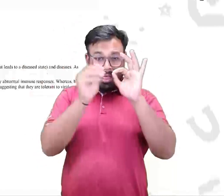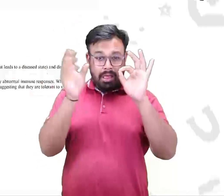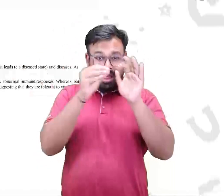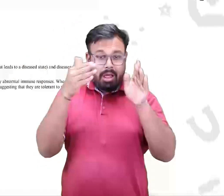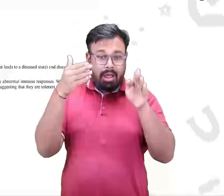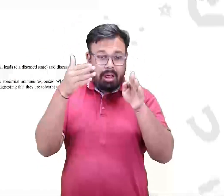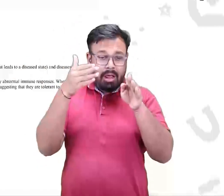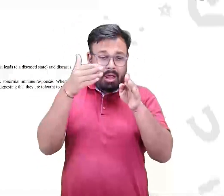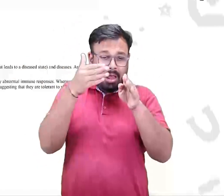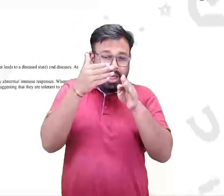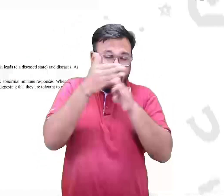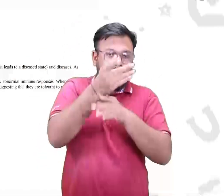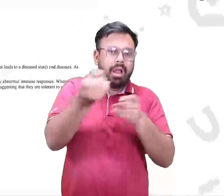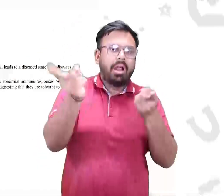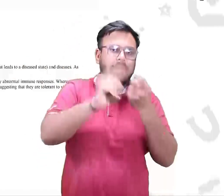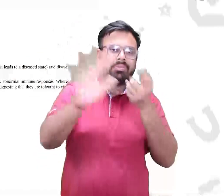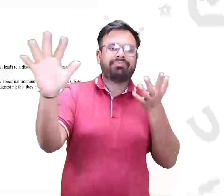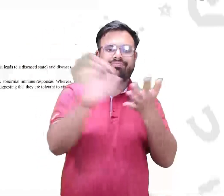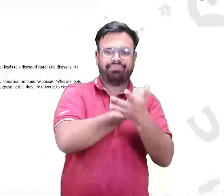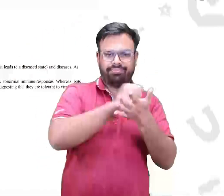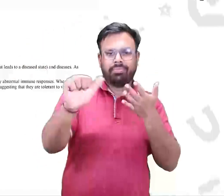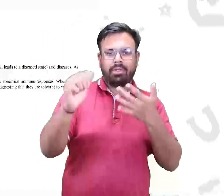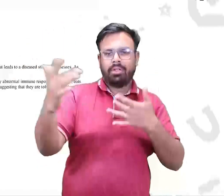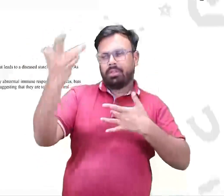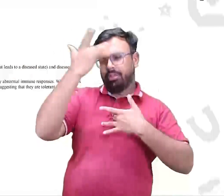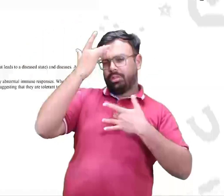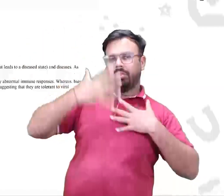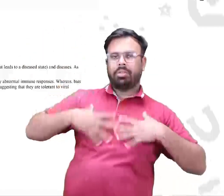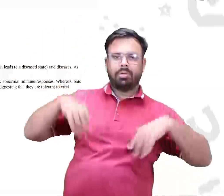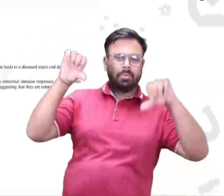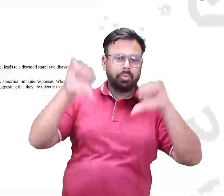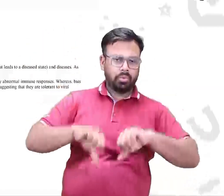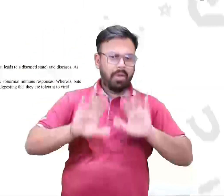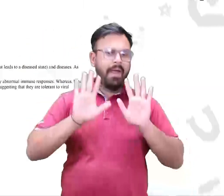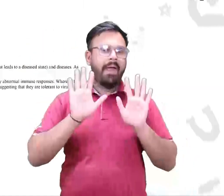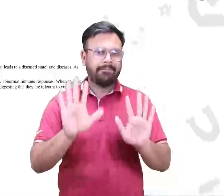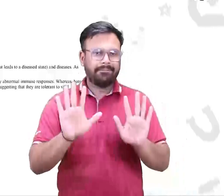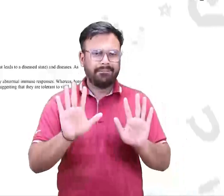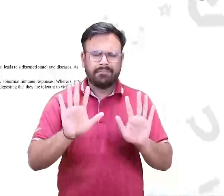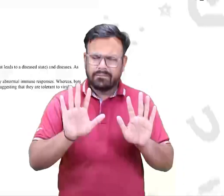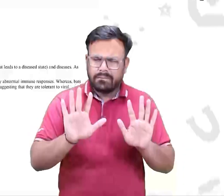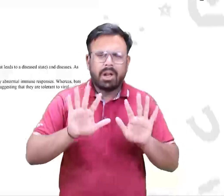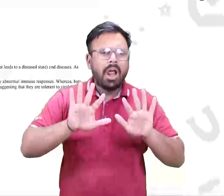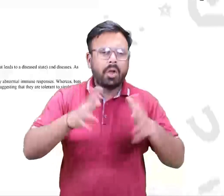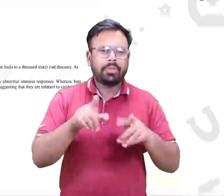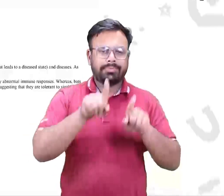Biological mechanisms that lead to diseased state and diseases.